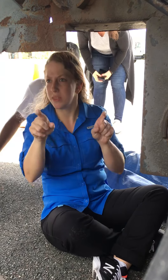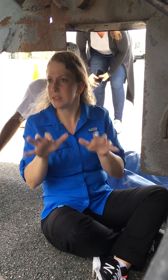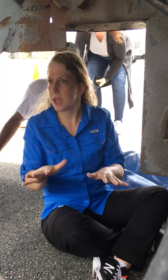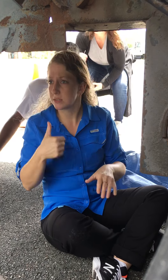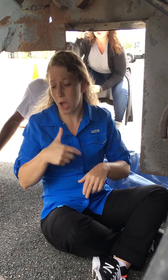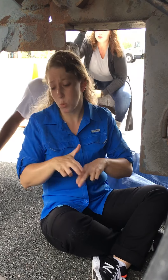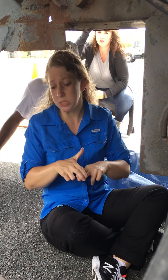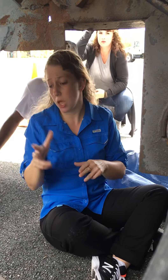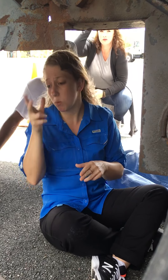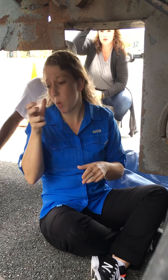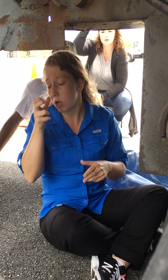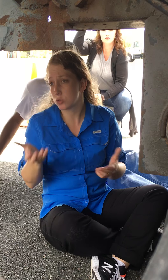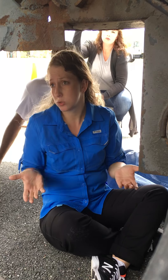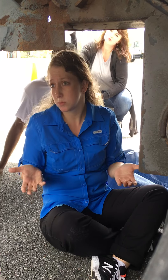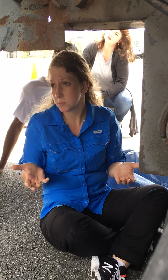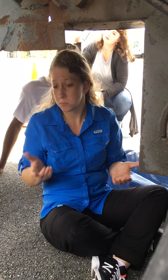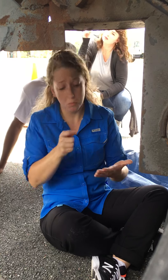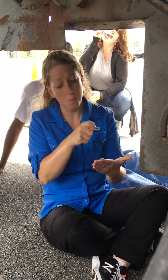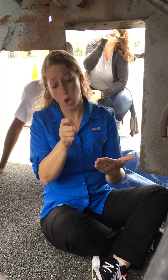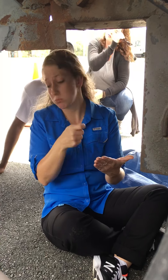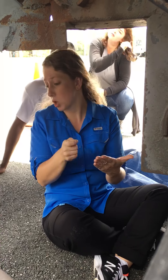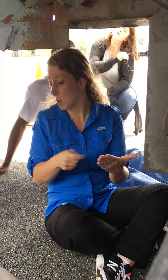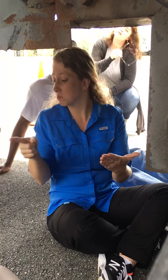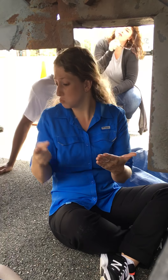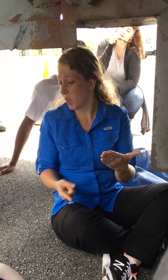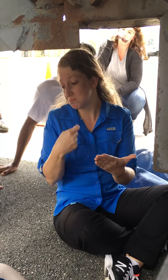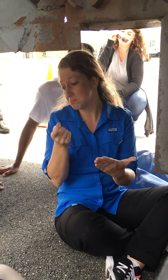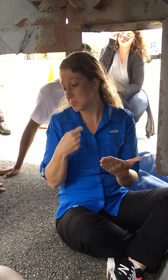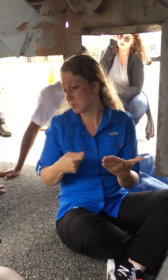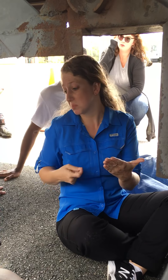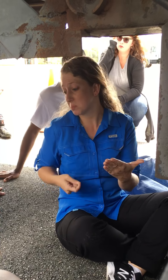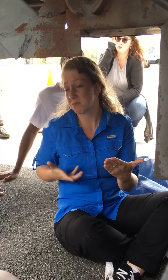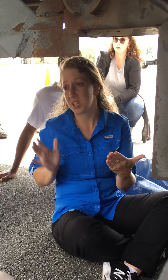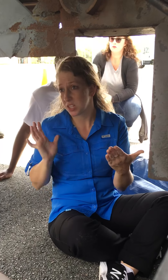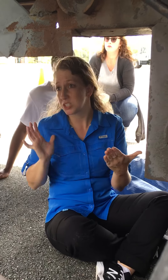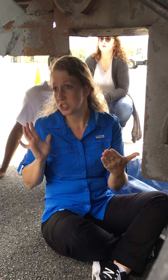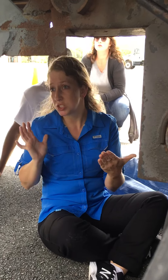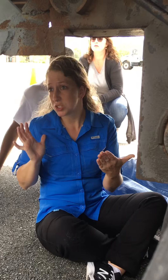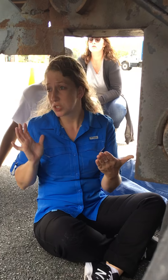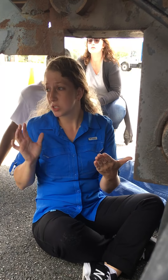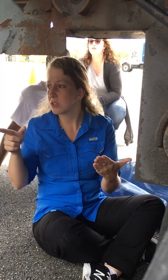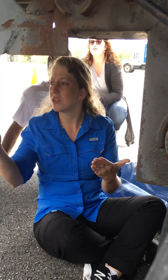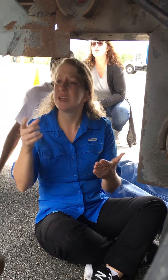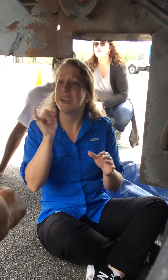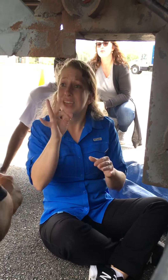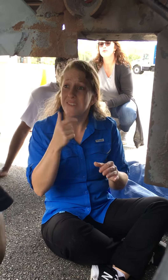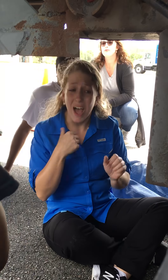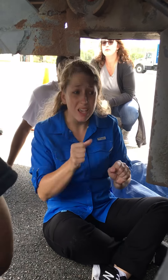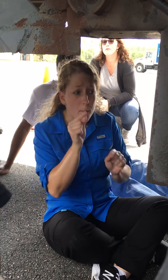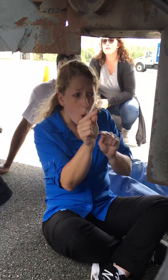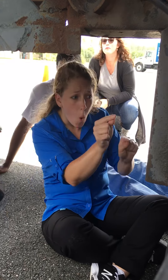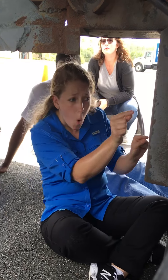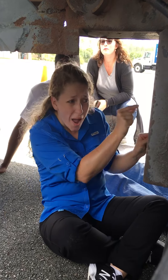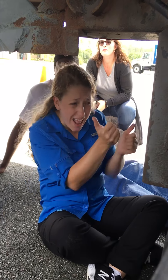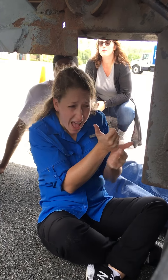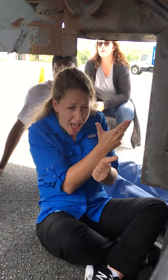watch what they do. Mark it up. Yep. If they got it right, you gonna mark it up. Right. All right, let's say I can point to every single thing I'm supposed to inspect and tell you what